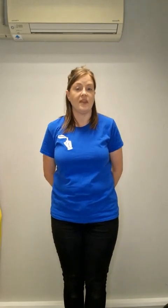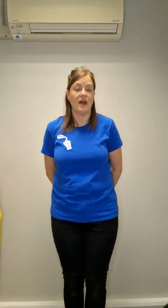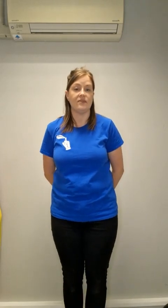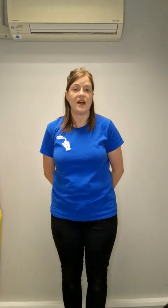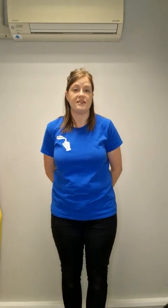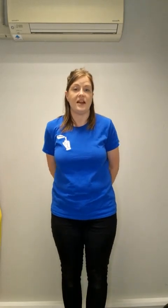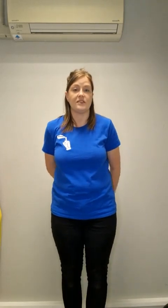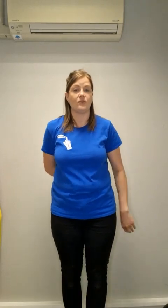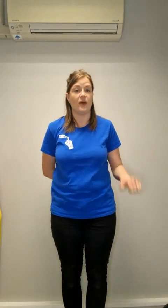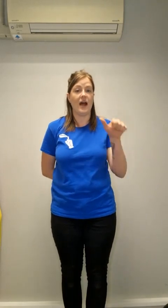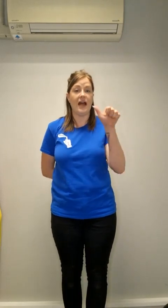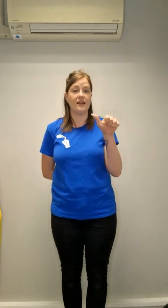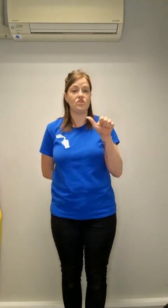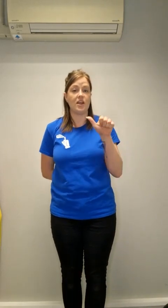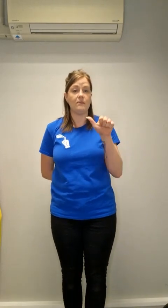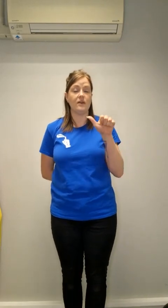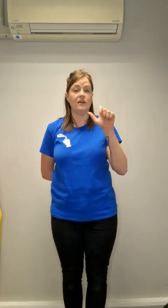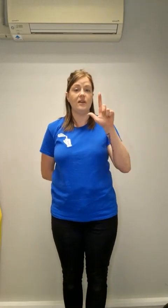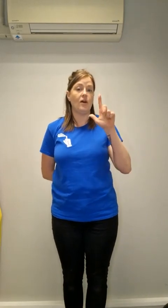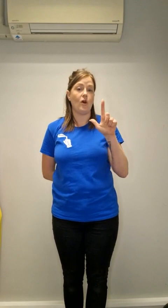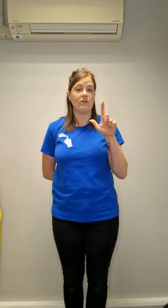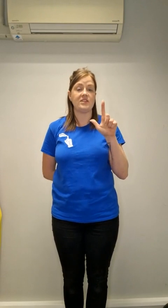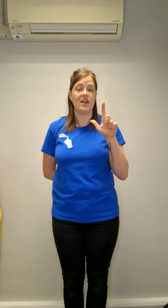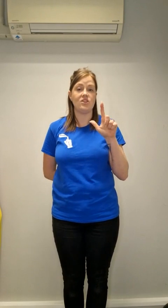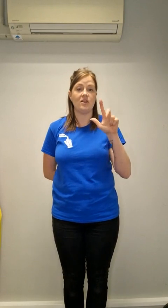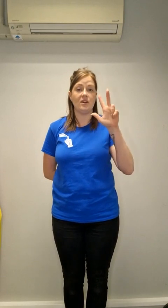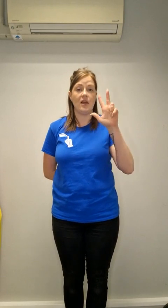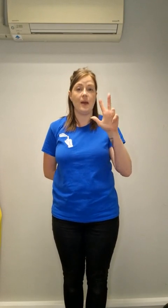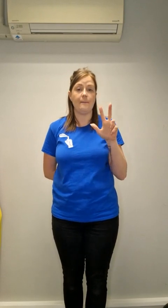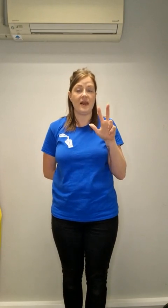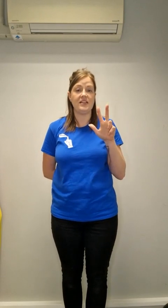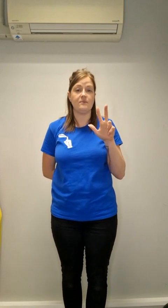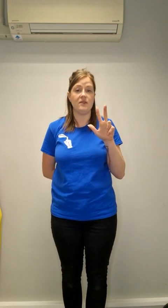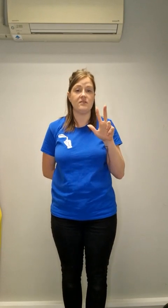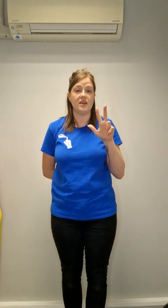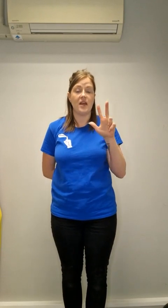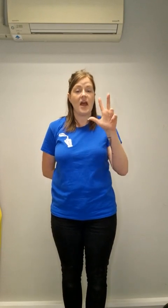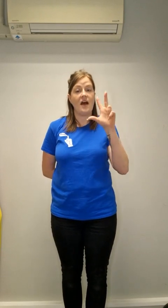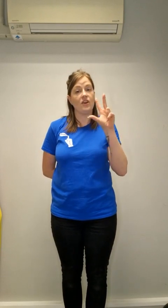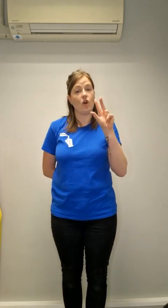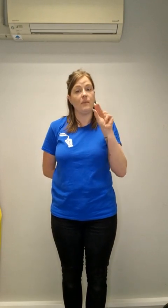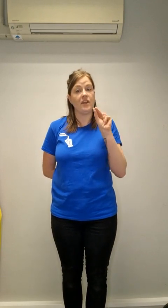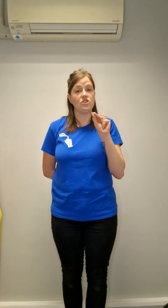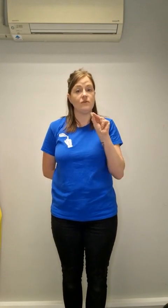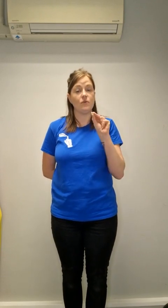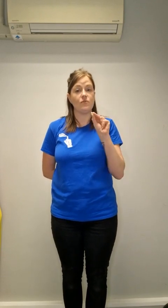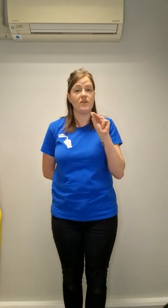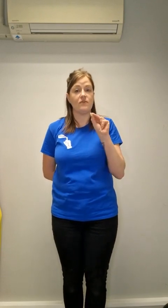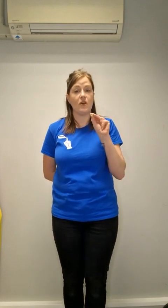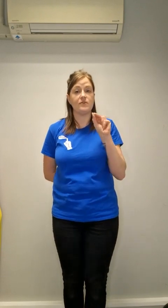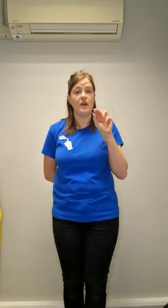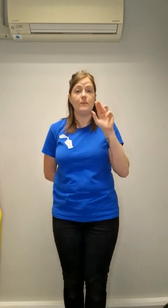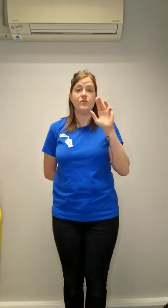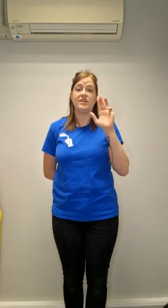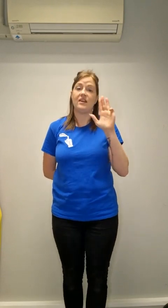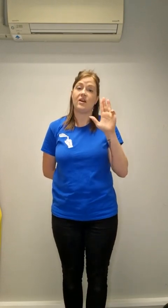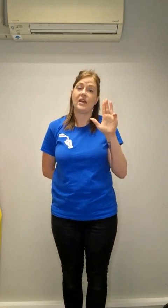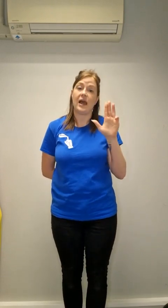and that stands for our hand shape, orientation, placement, and then a combination of all 3 of those put together can